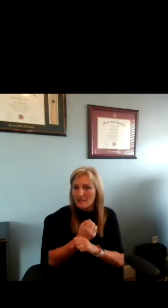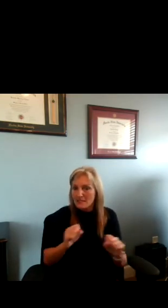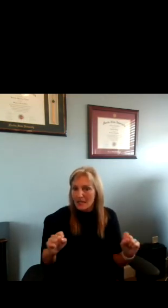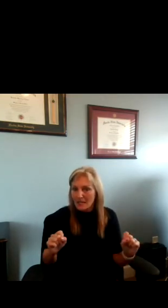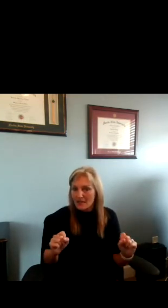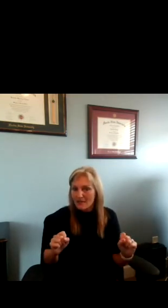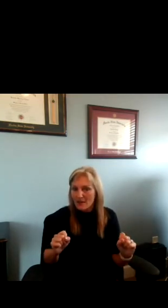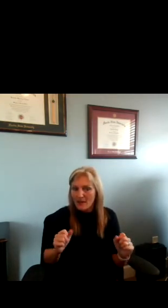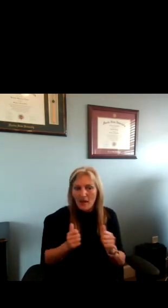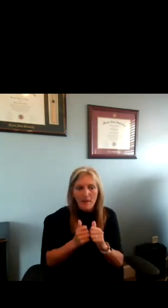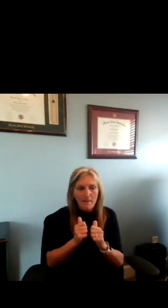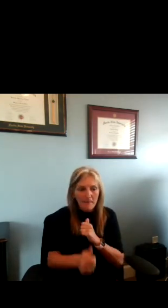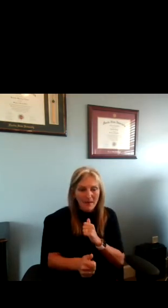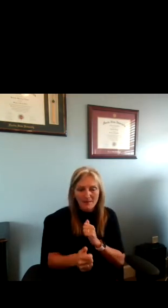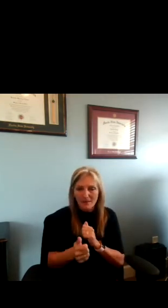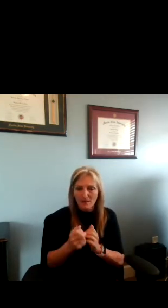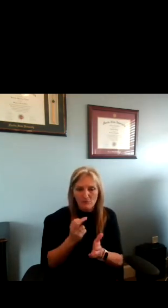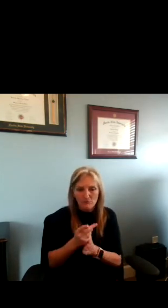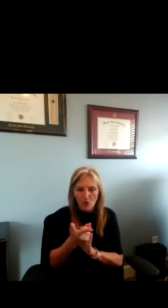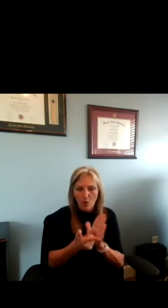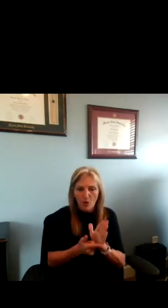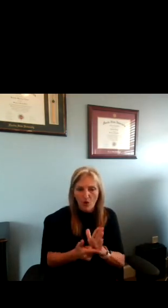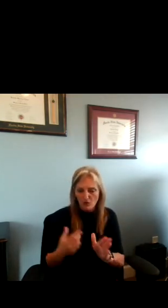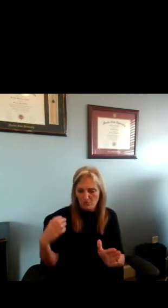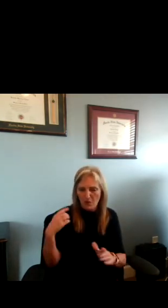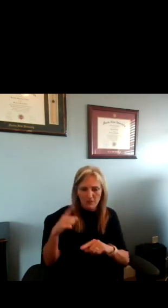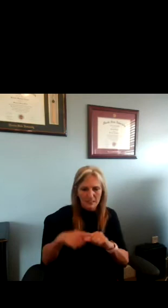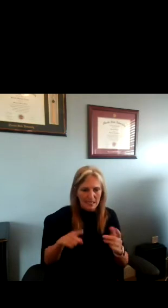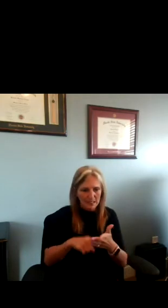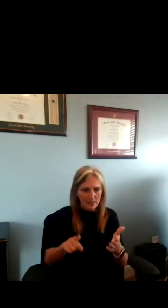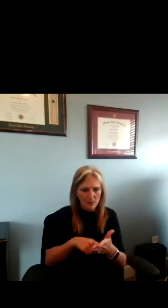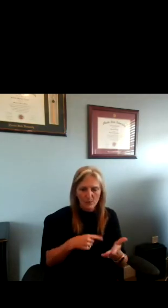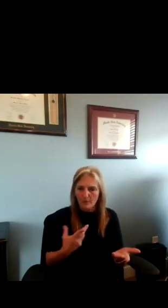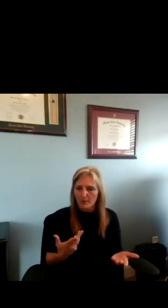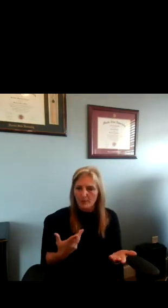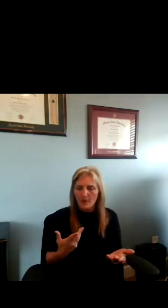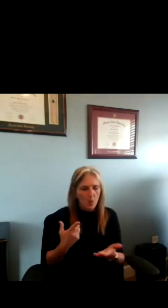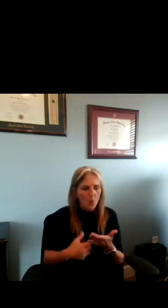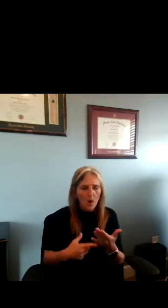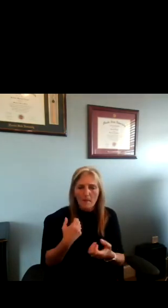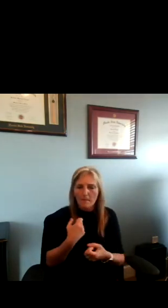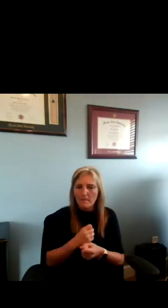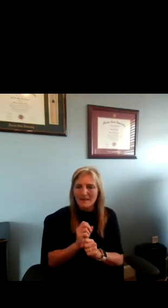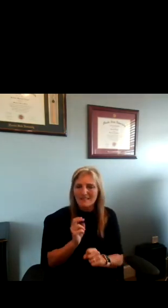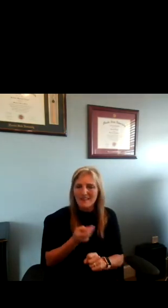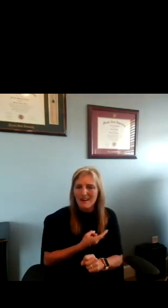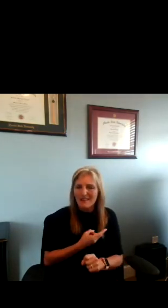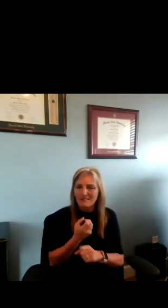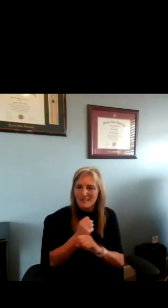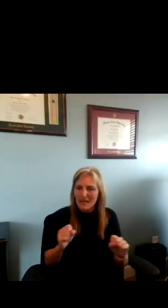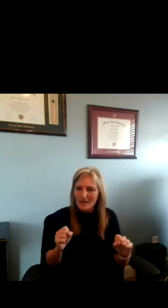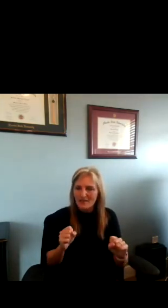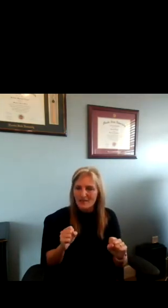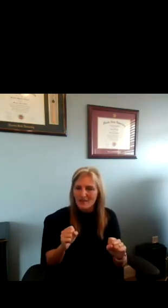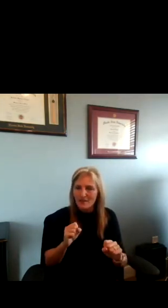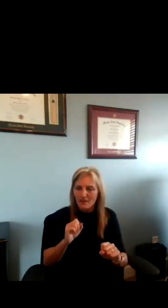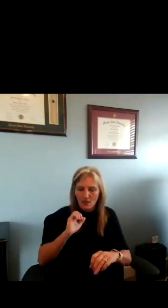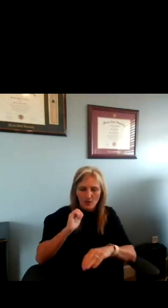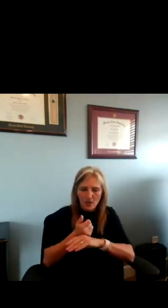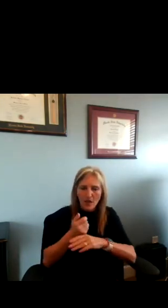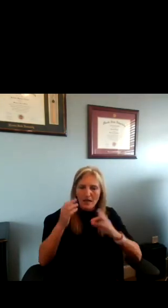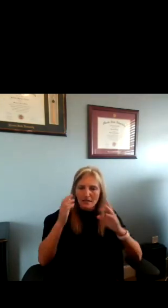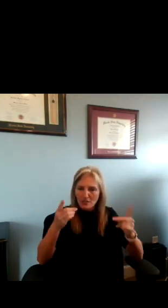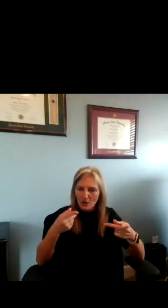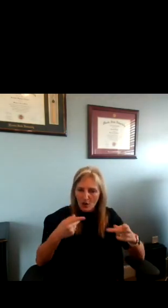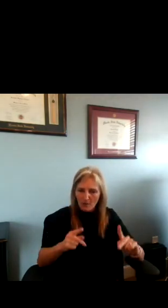box law so that employers can't discriminate. What makes us safe? Restoring educational opportunity to